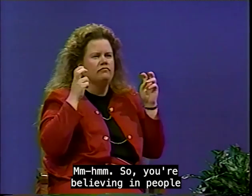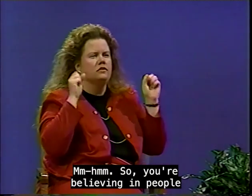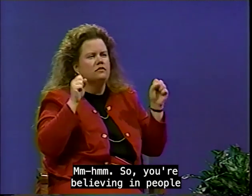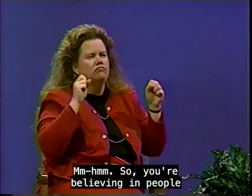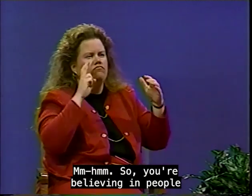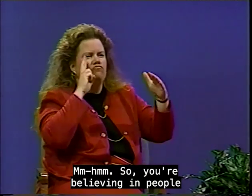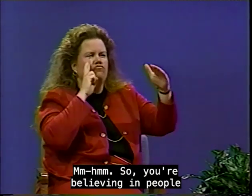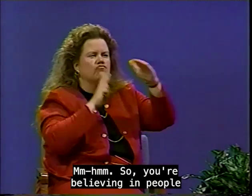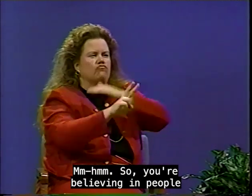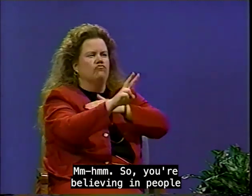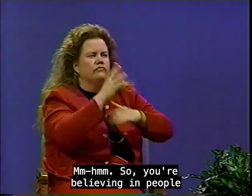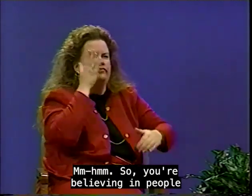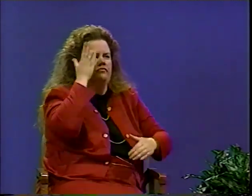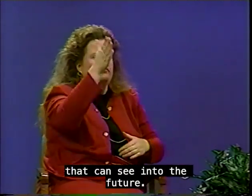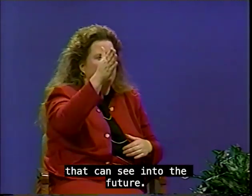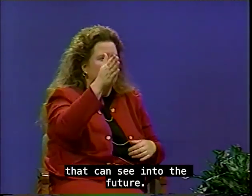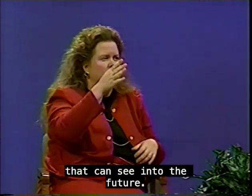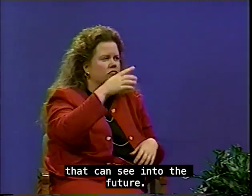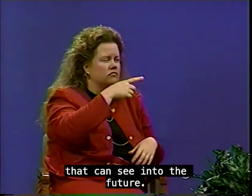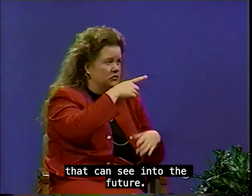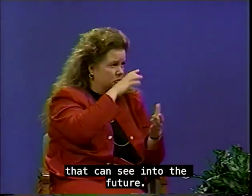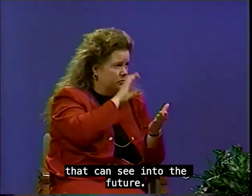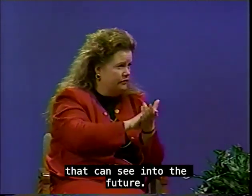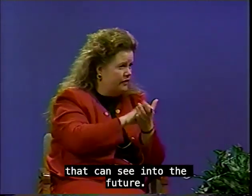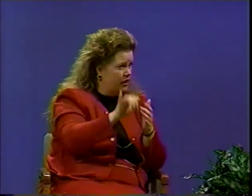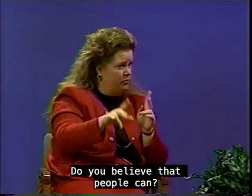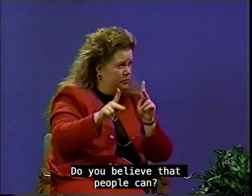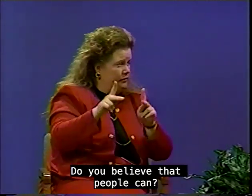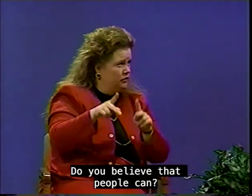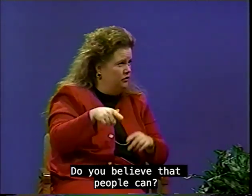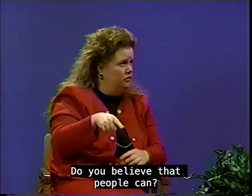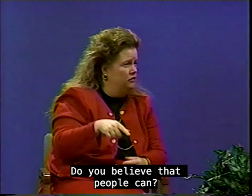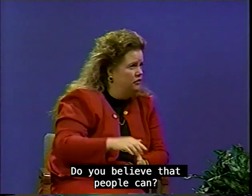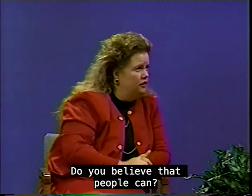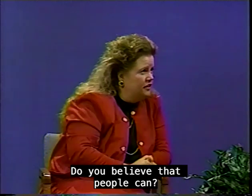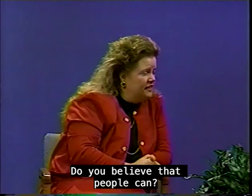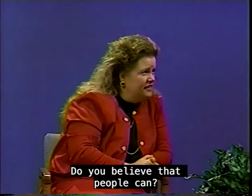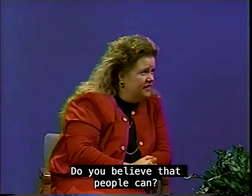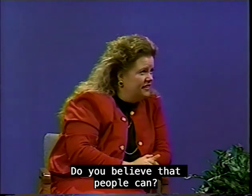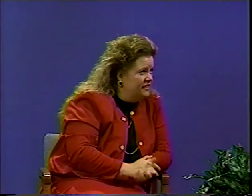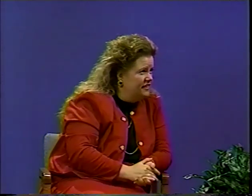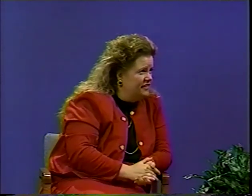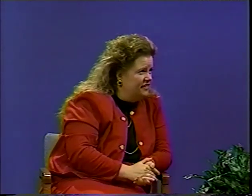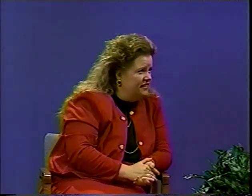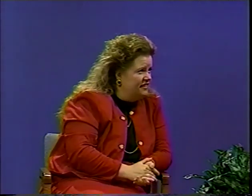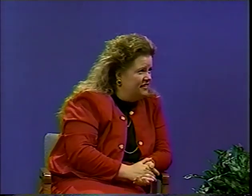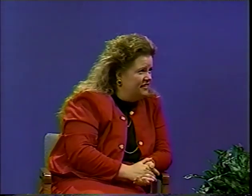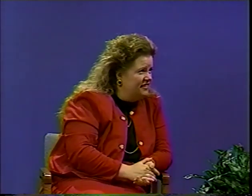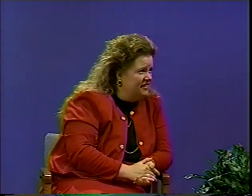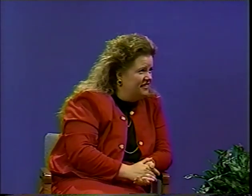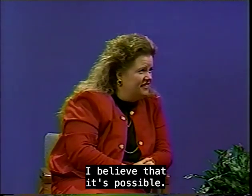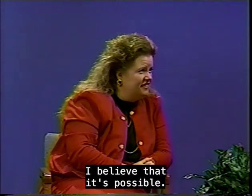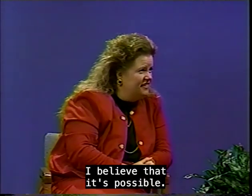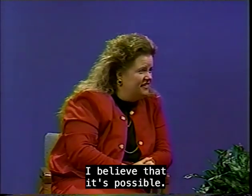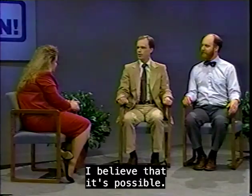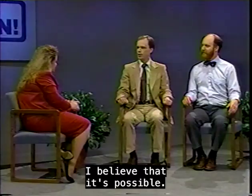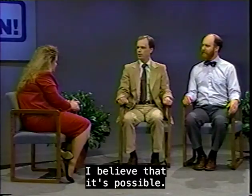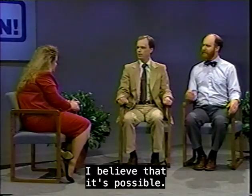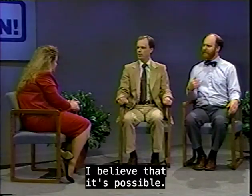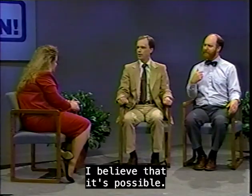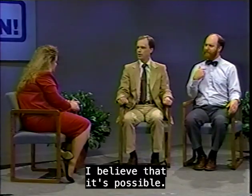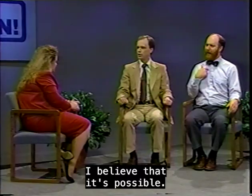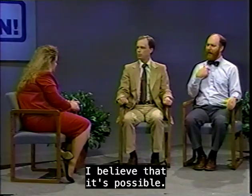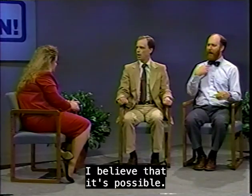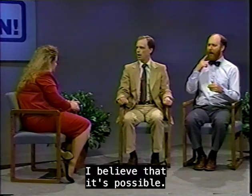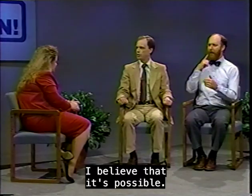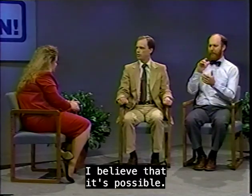So you're believing in people that can see into the future. Do you believe that people can? I